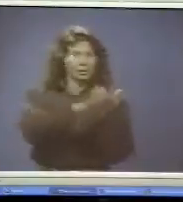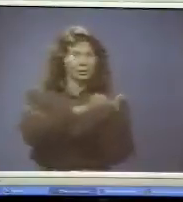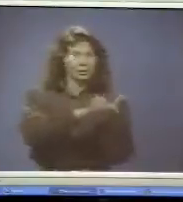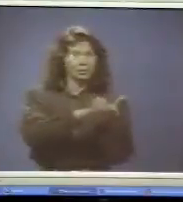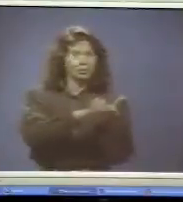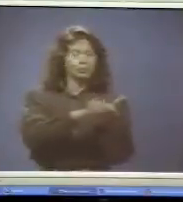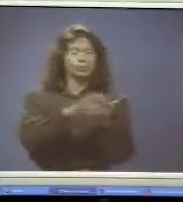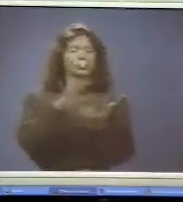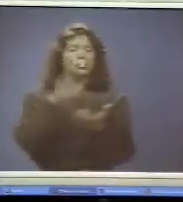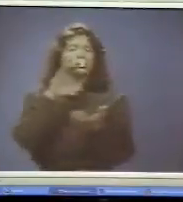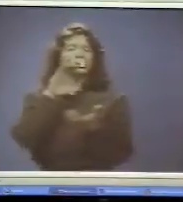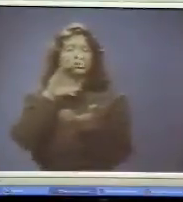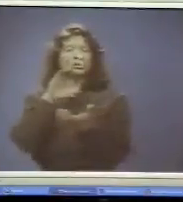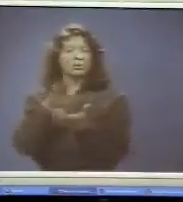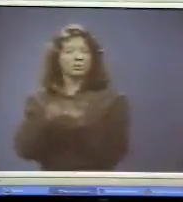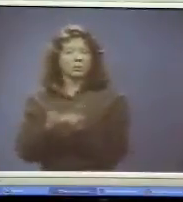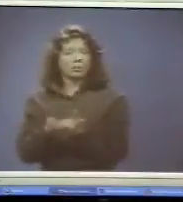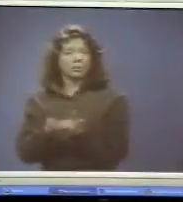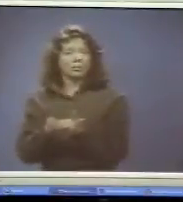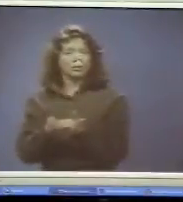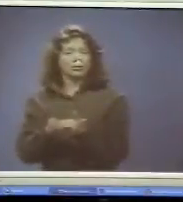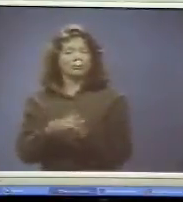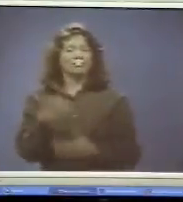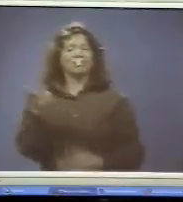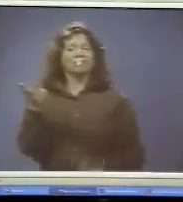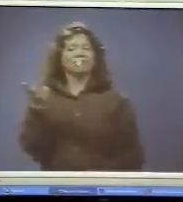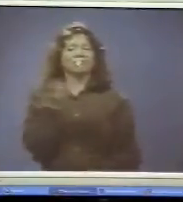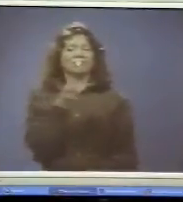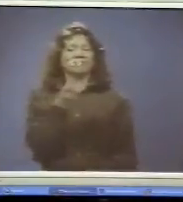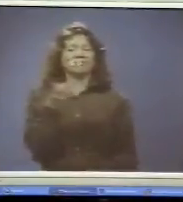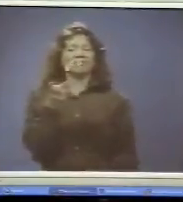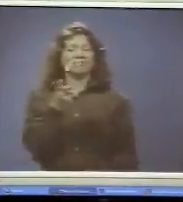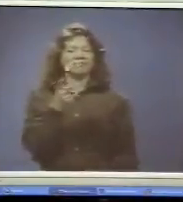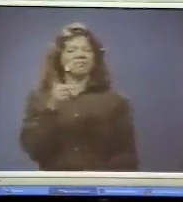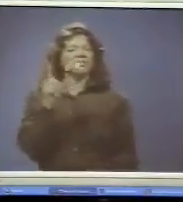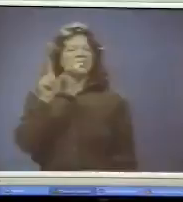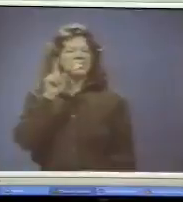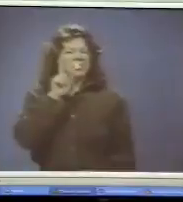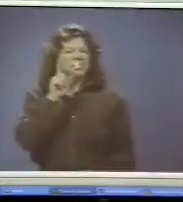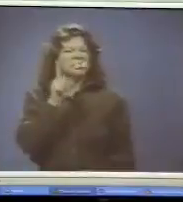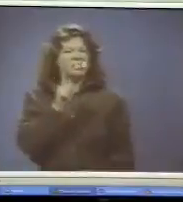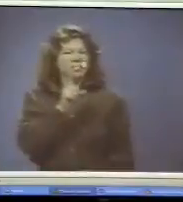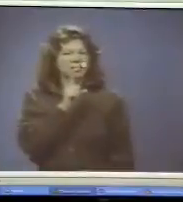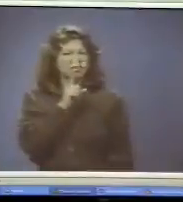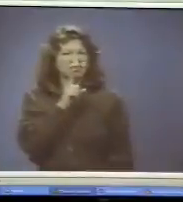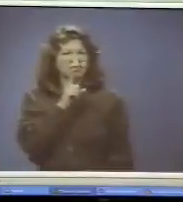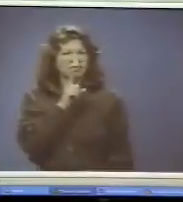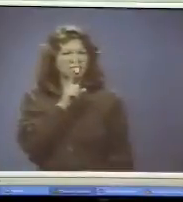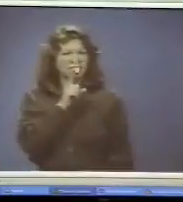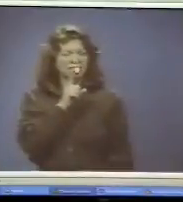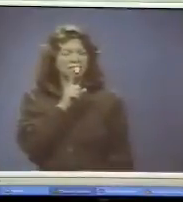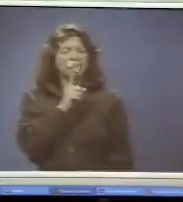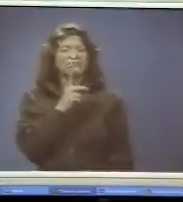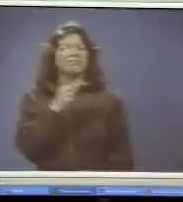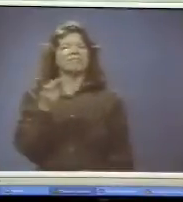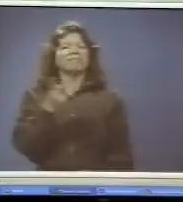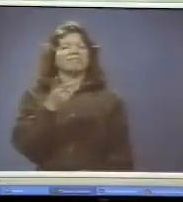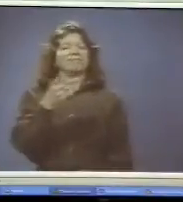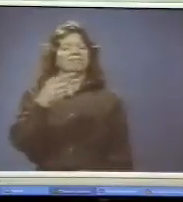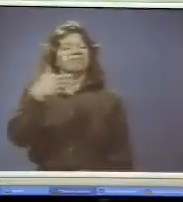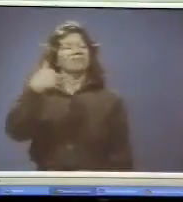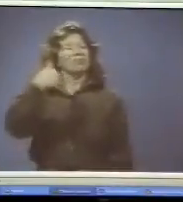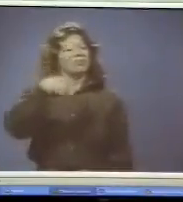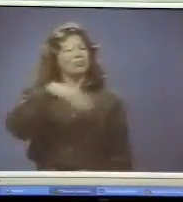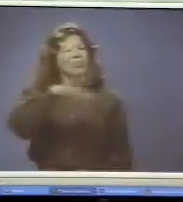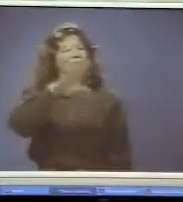So the little green dot is from the eye tracker data, and it's showing somebody that's sort of listening to